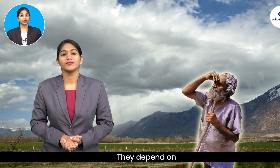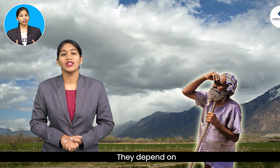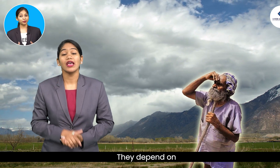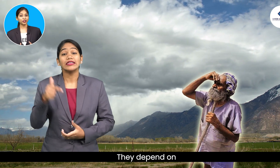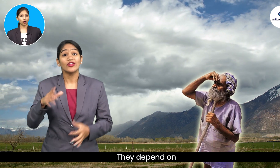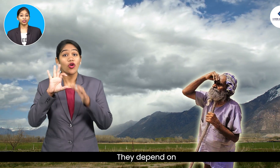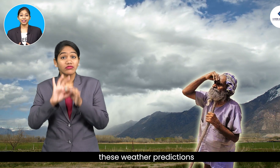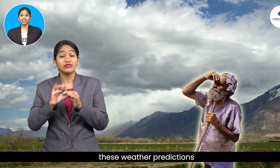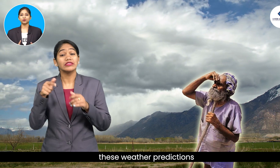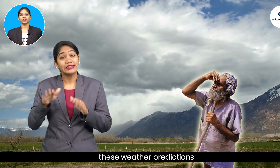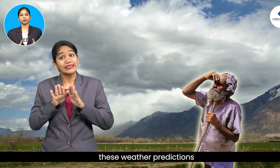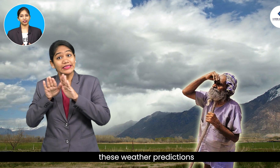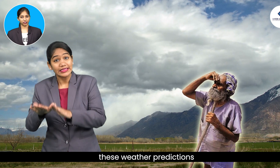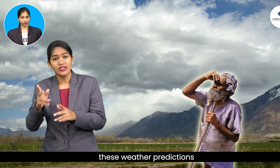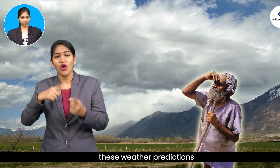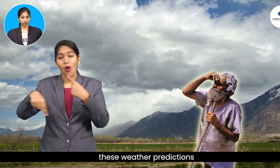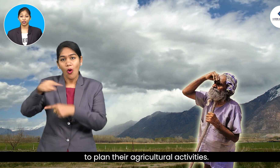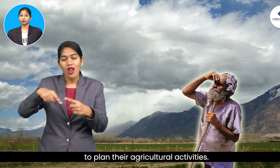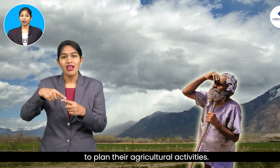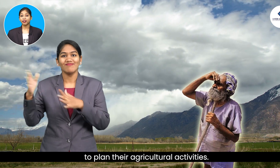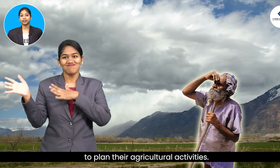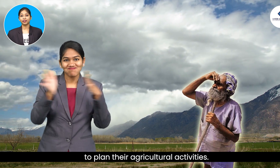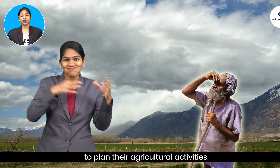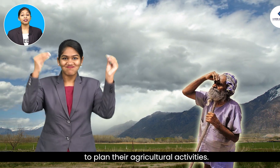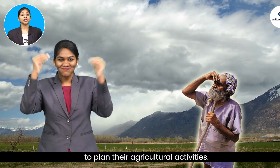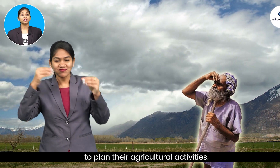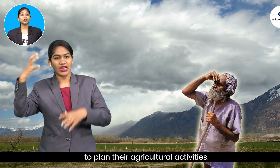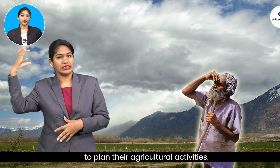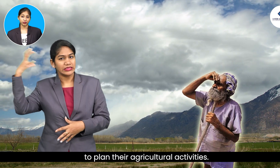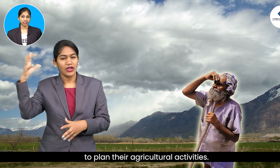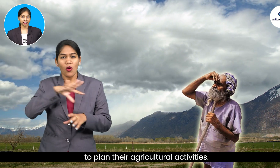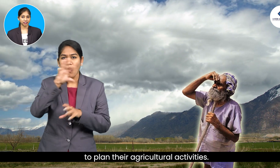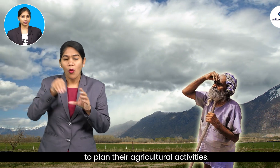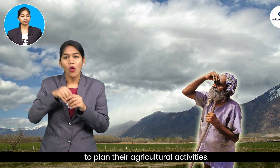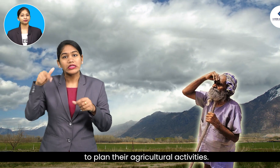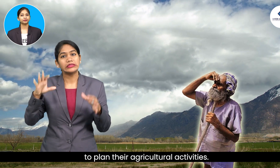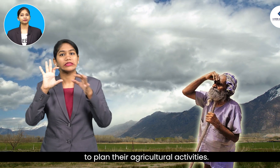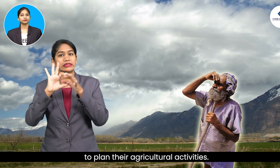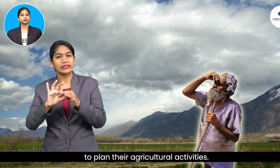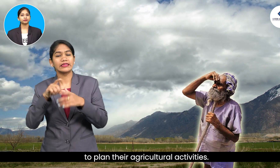They depend on these weather predictions To plan their agriculture activities